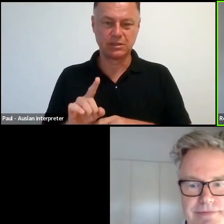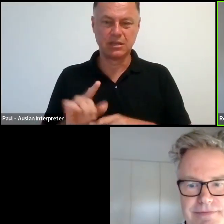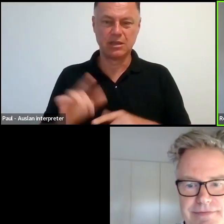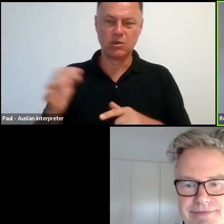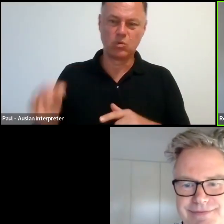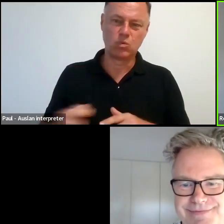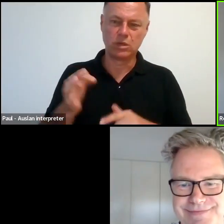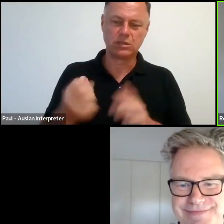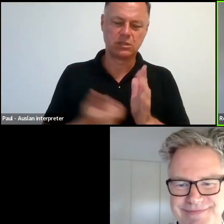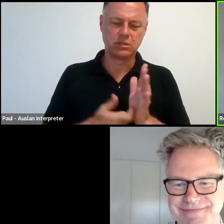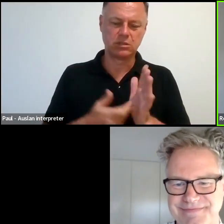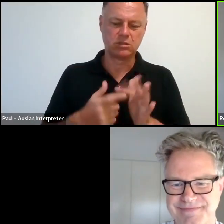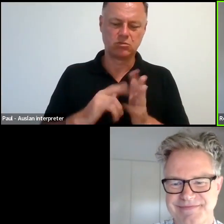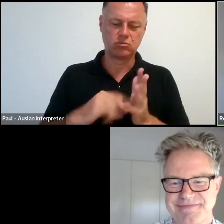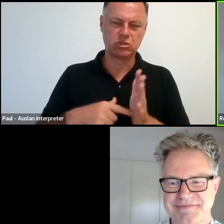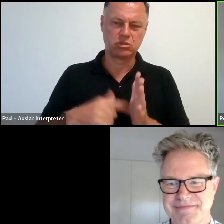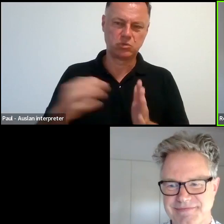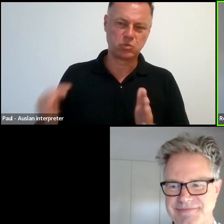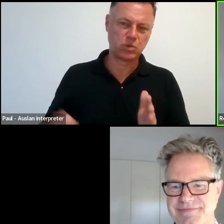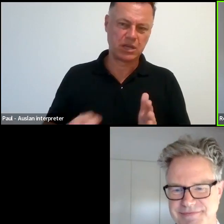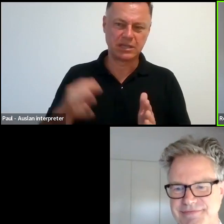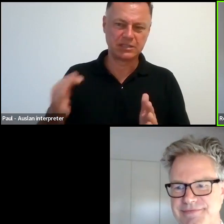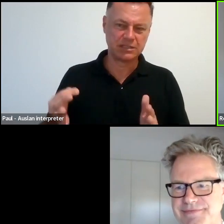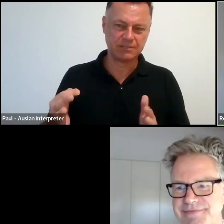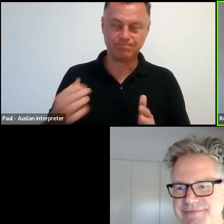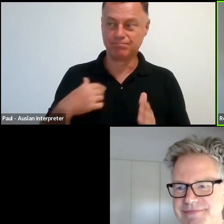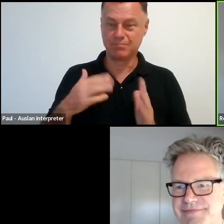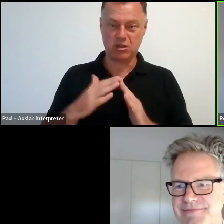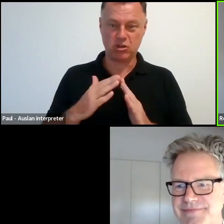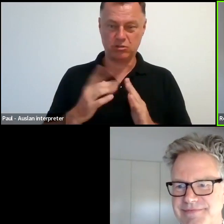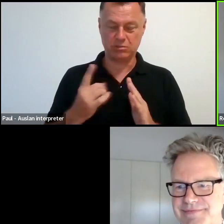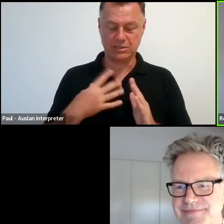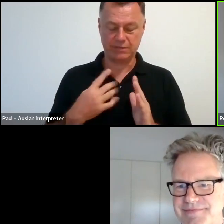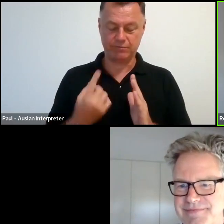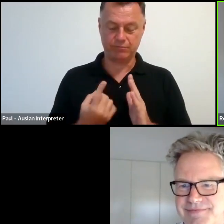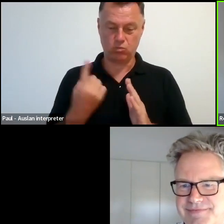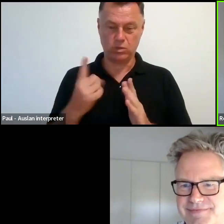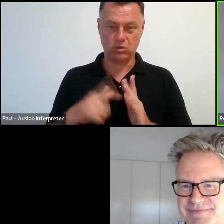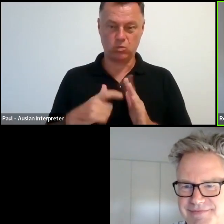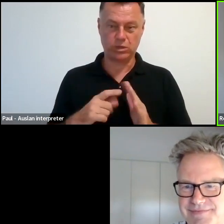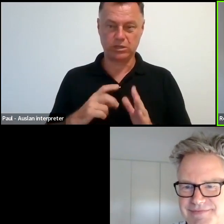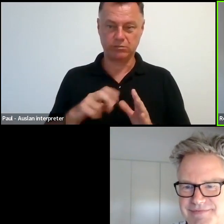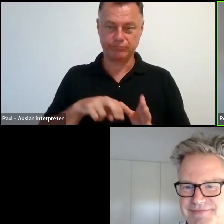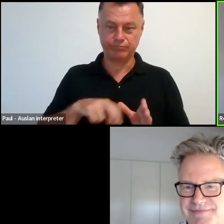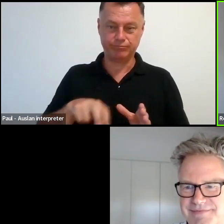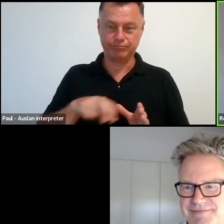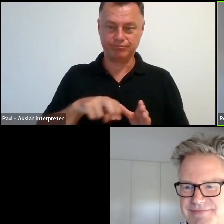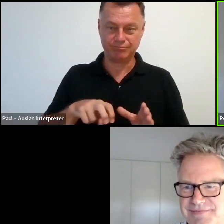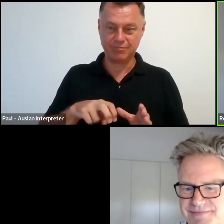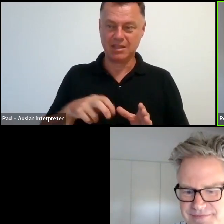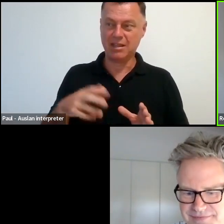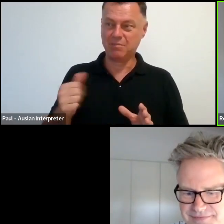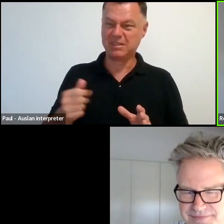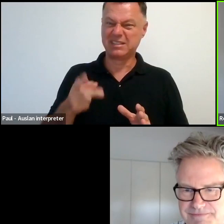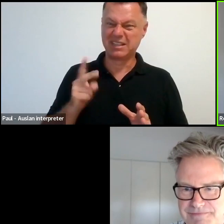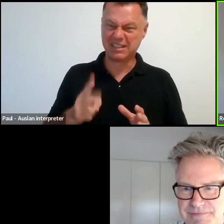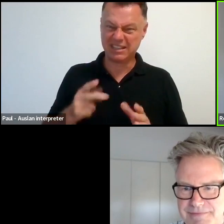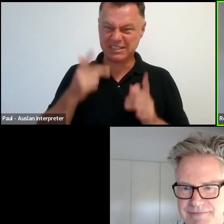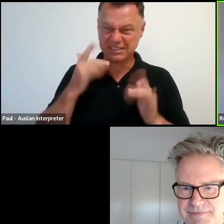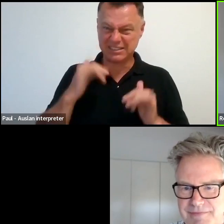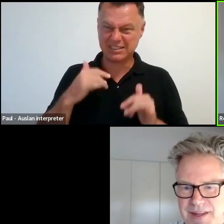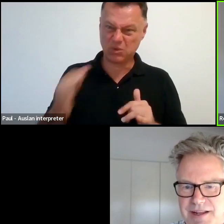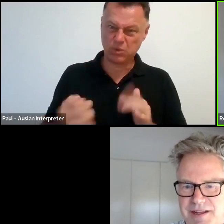results. Does this mean that as I have been isolating for the whole week, then do I have to do another week isolating until I get my